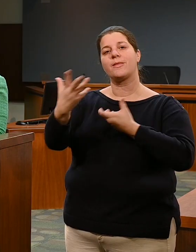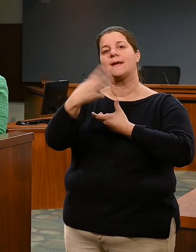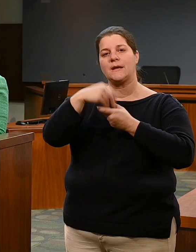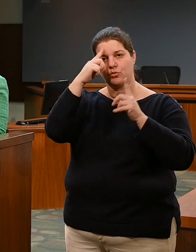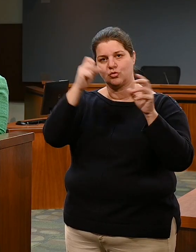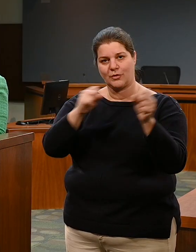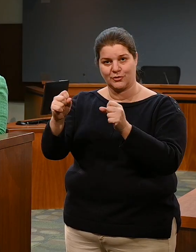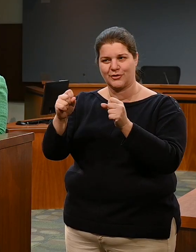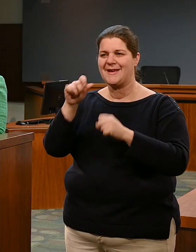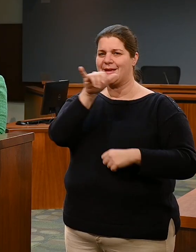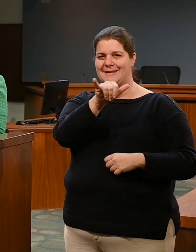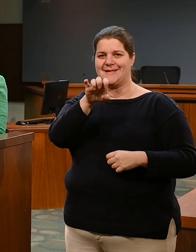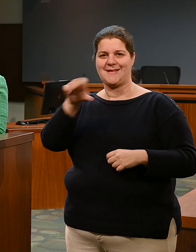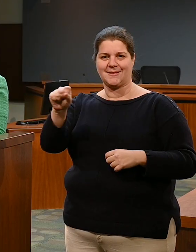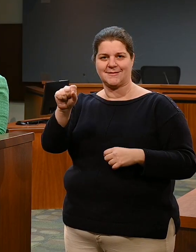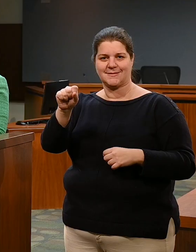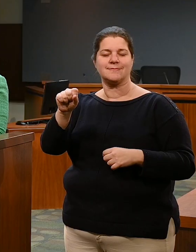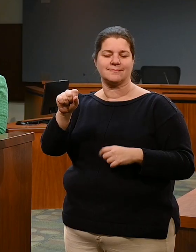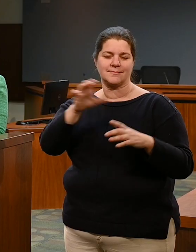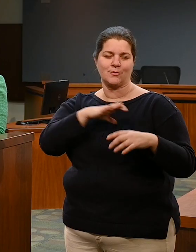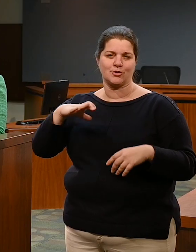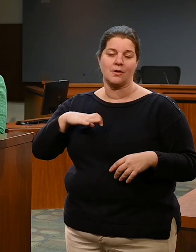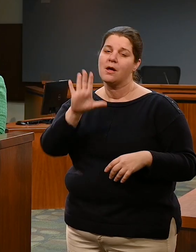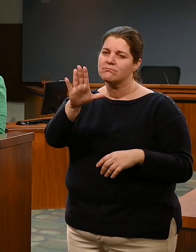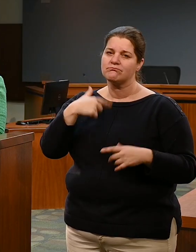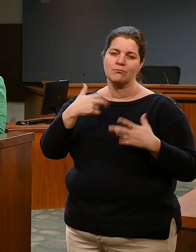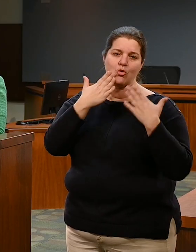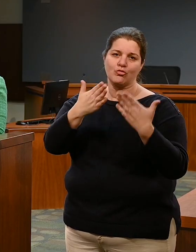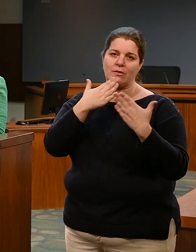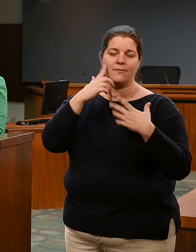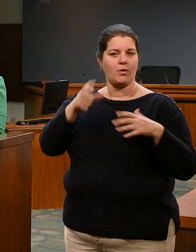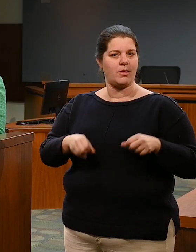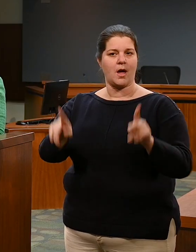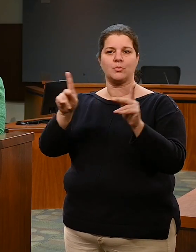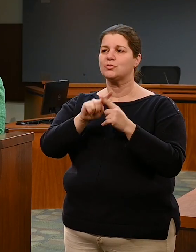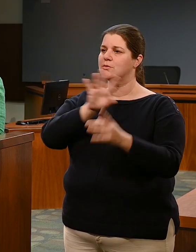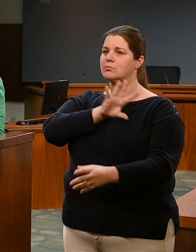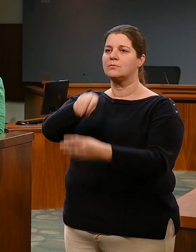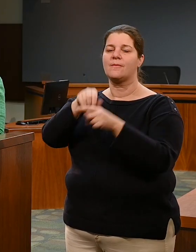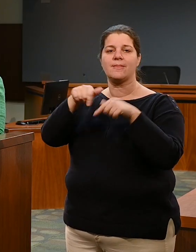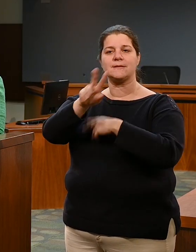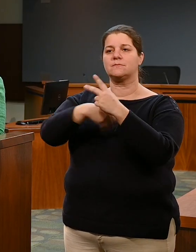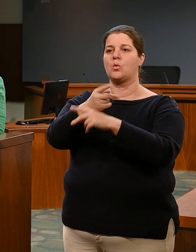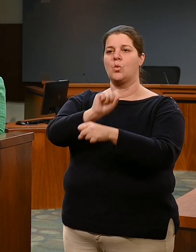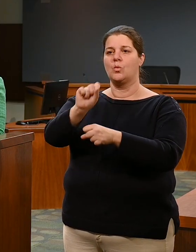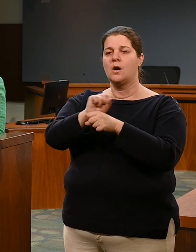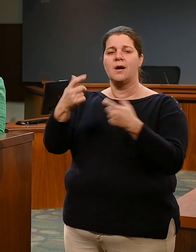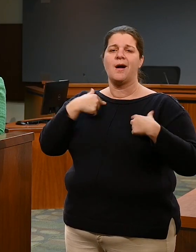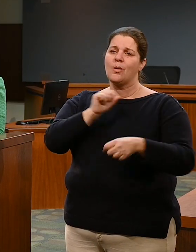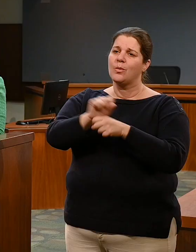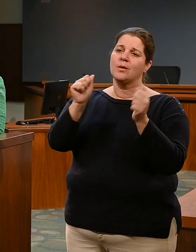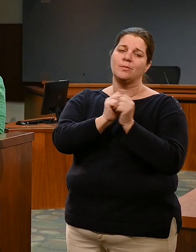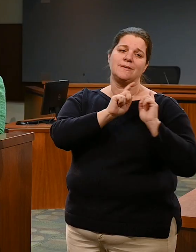Strategies YES Council, and I am grateful for the opportunity to contribute to this work alongside youth